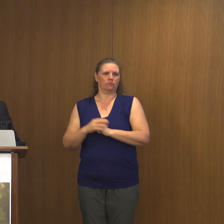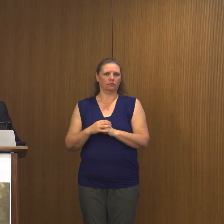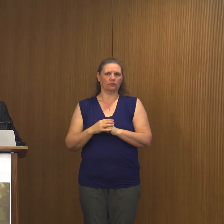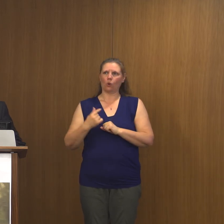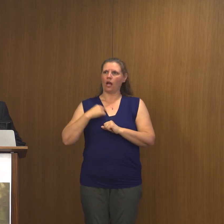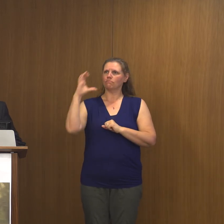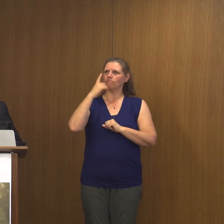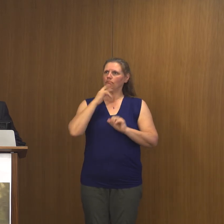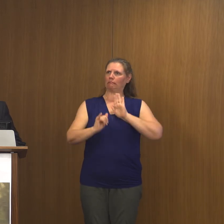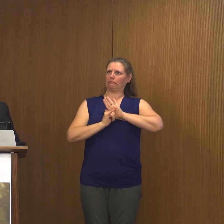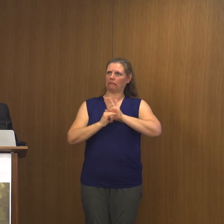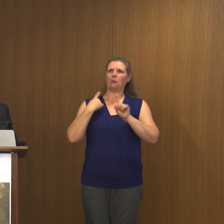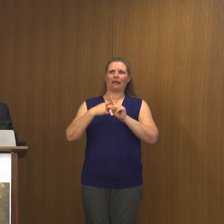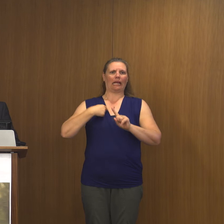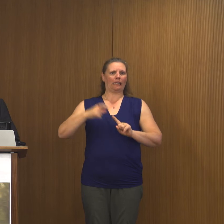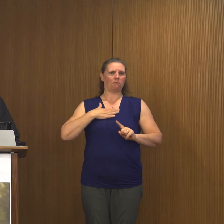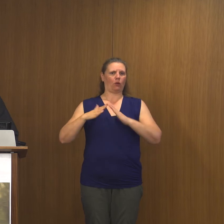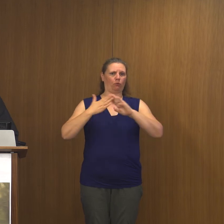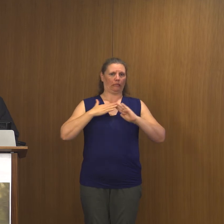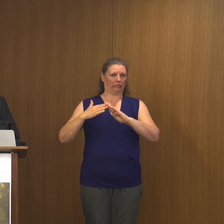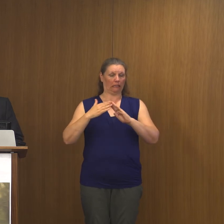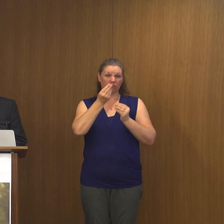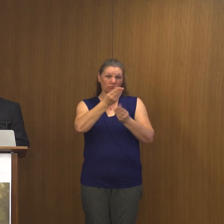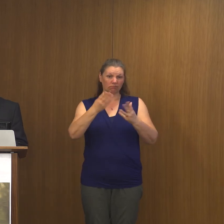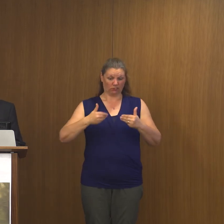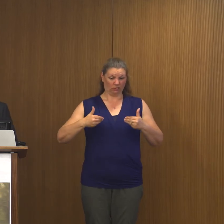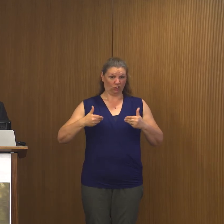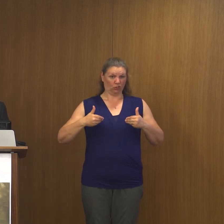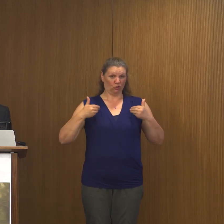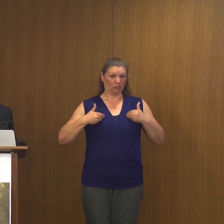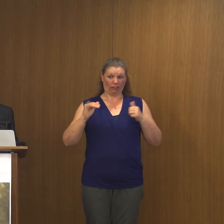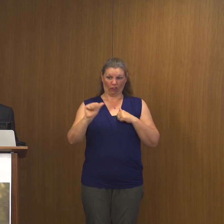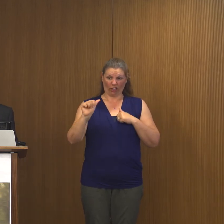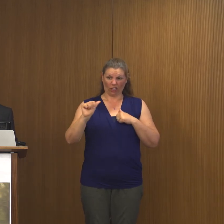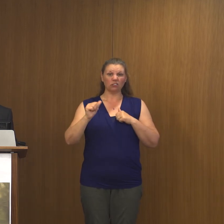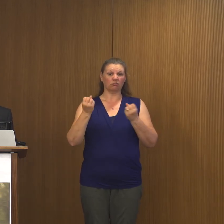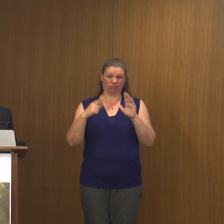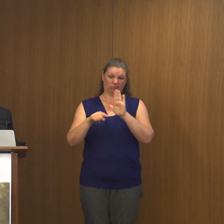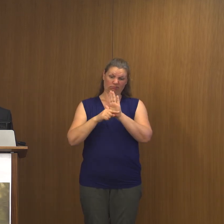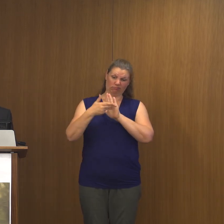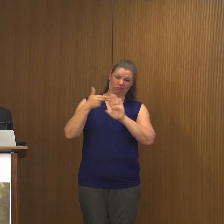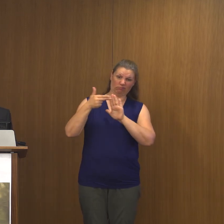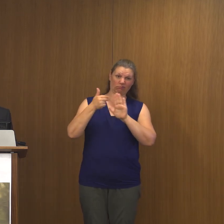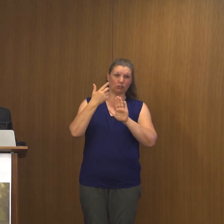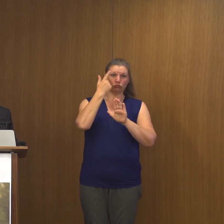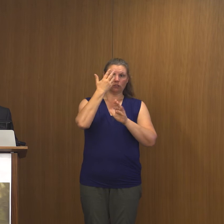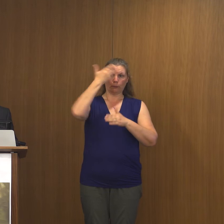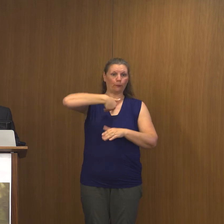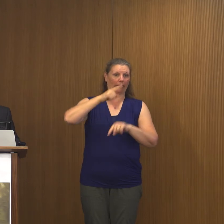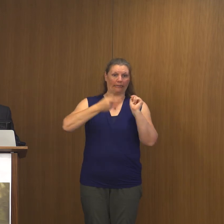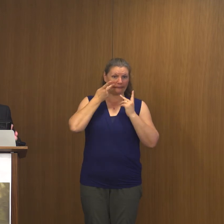searching for community. The unique thing with juvenile arthritis is the complexity of social stigmas regarding invisible disability and the